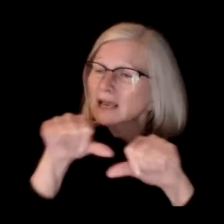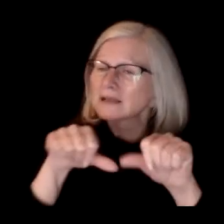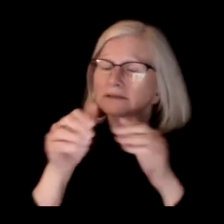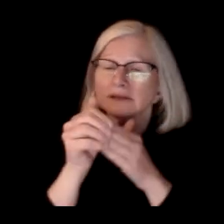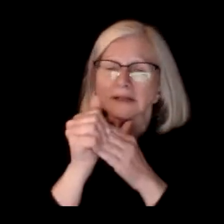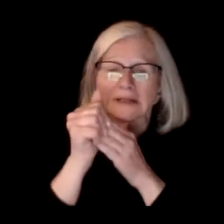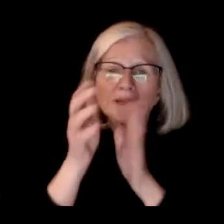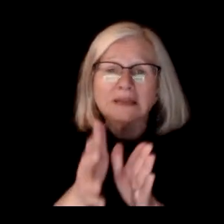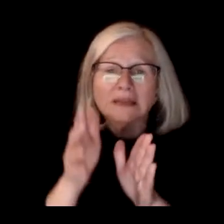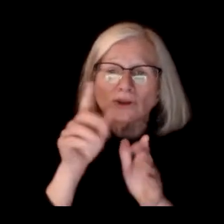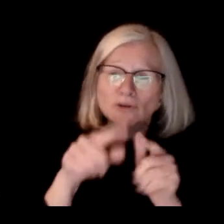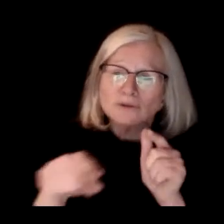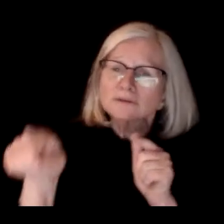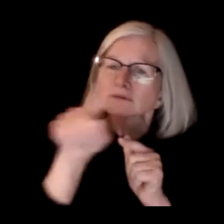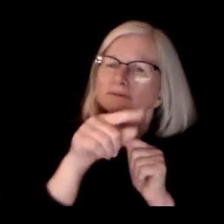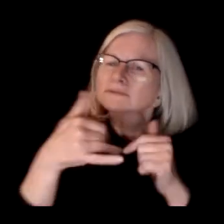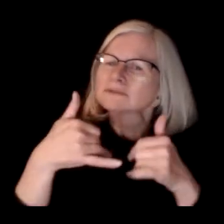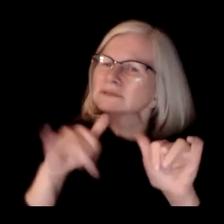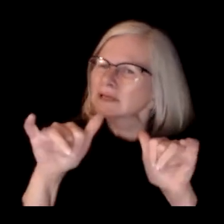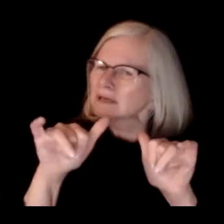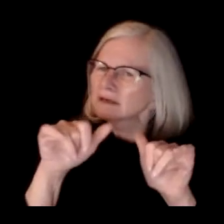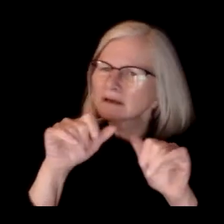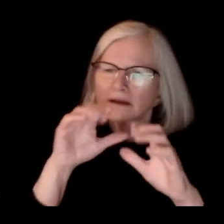healthcare providers and the public that